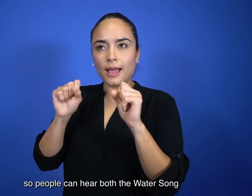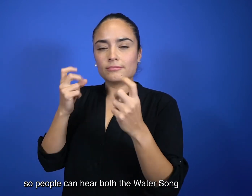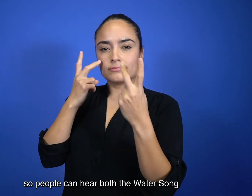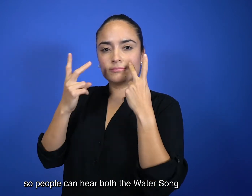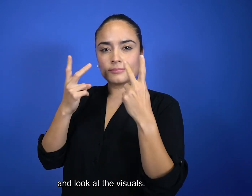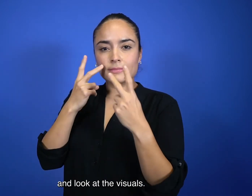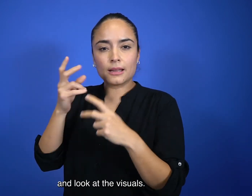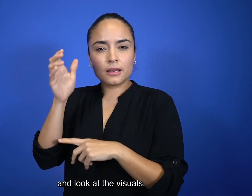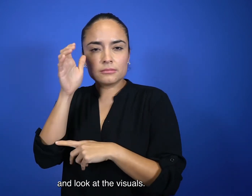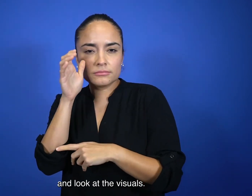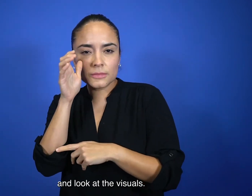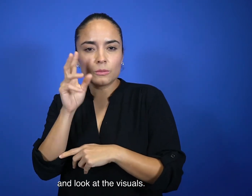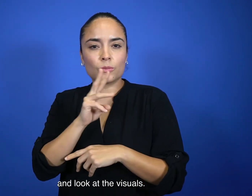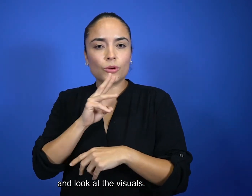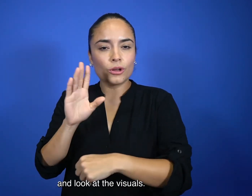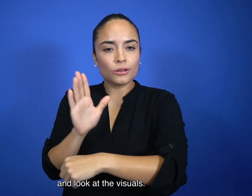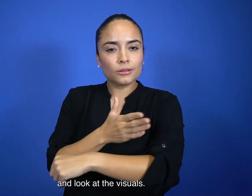song and look at the visuals.